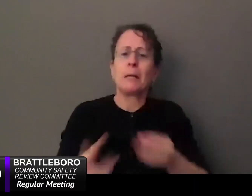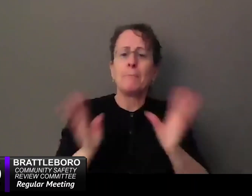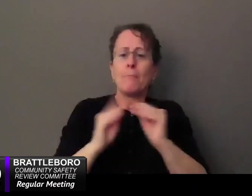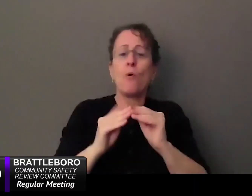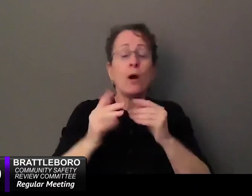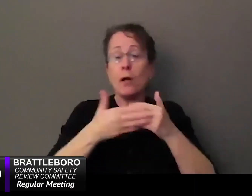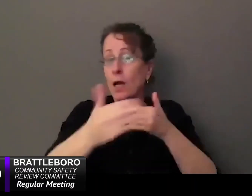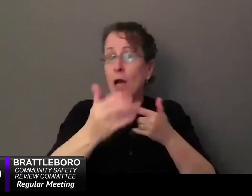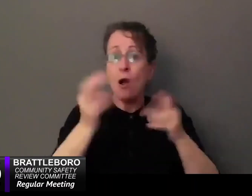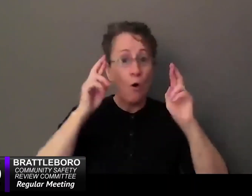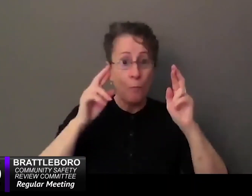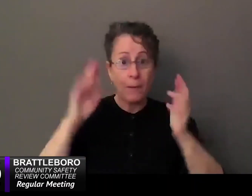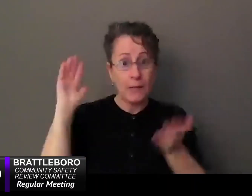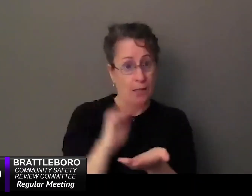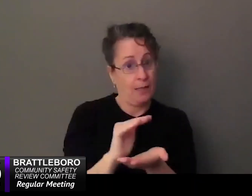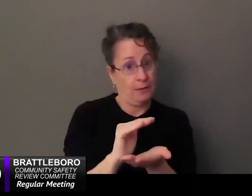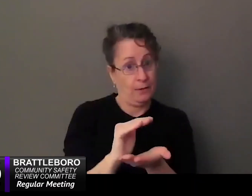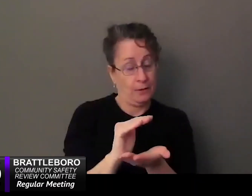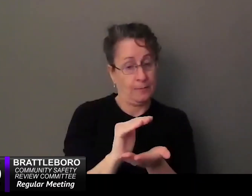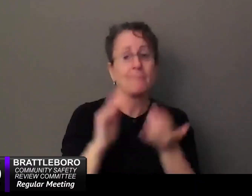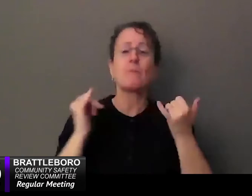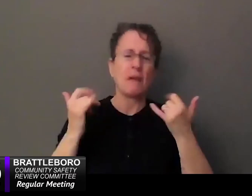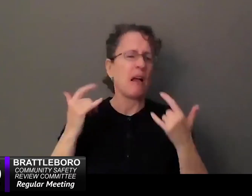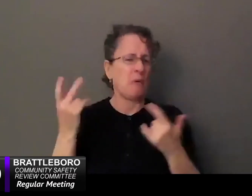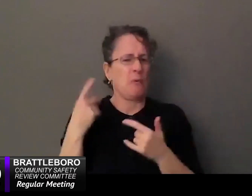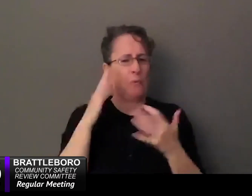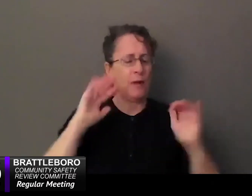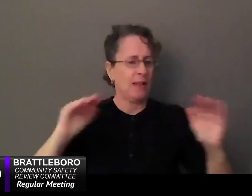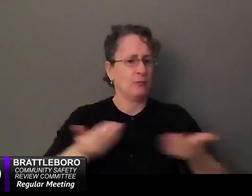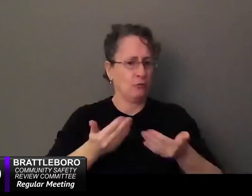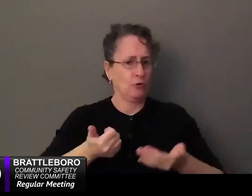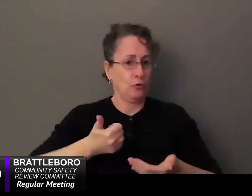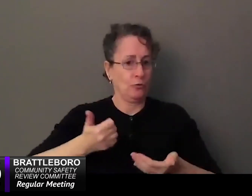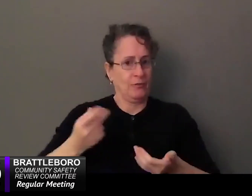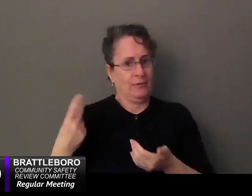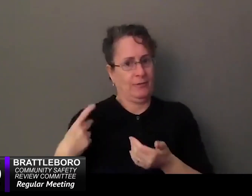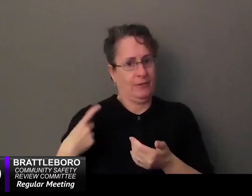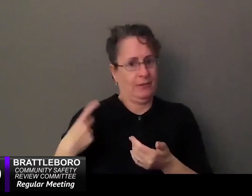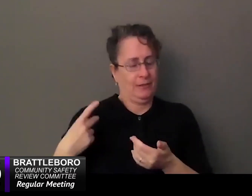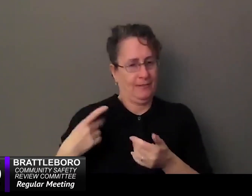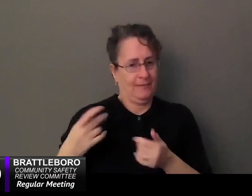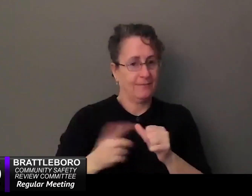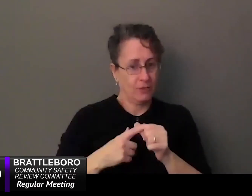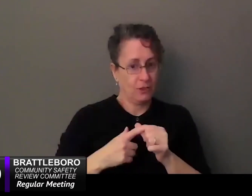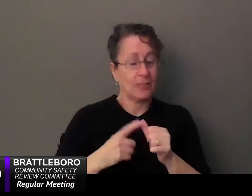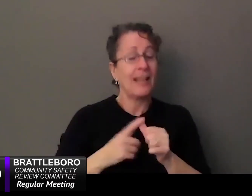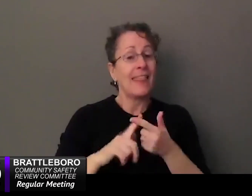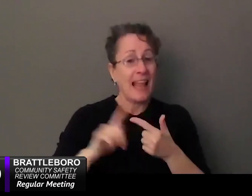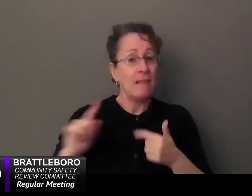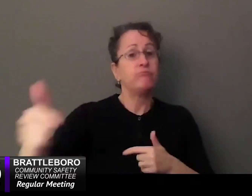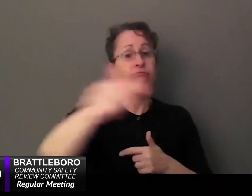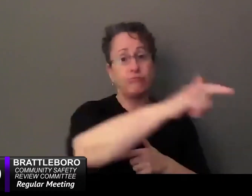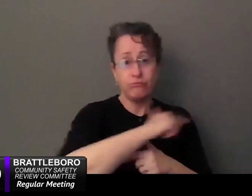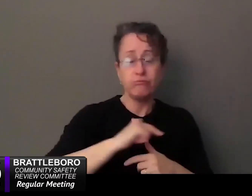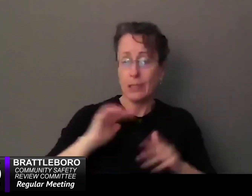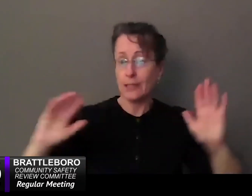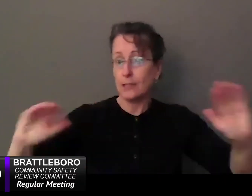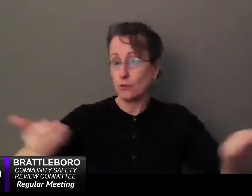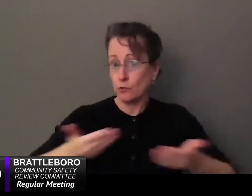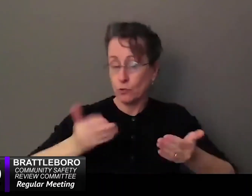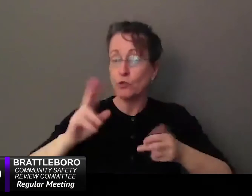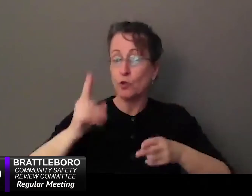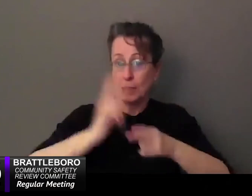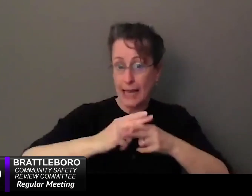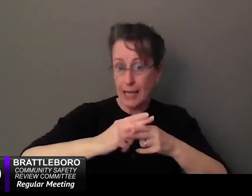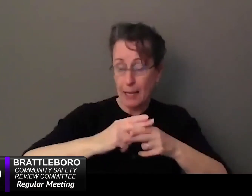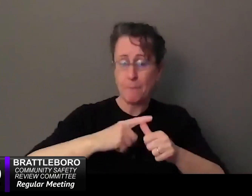But we're going to introduce ourselves now. What we would hope is that you can introduce yourself by your name, the pronouns